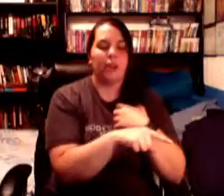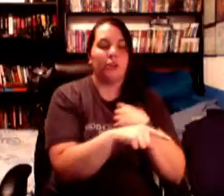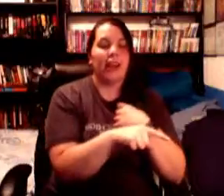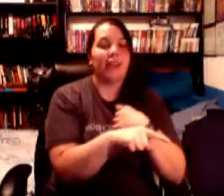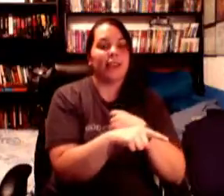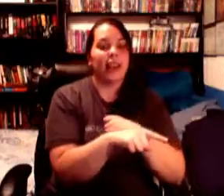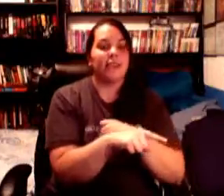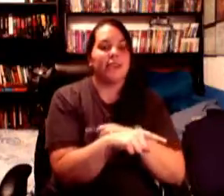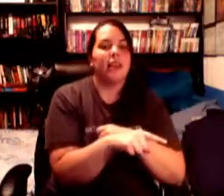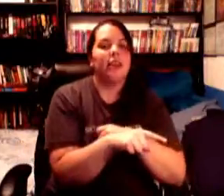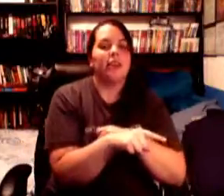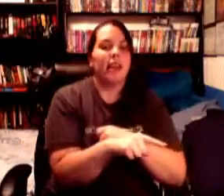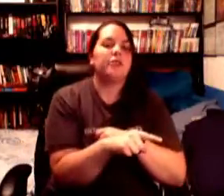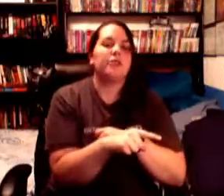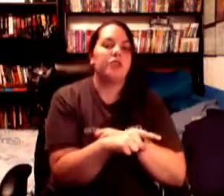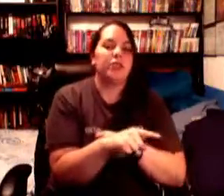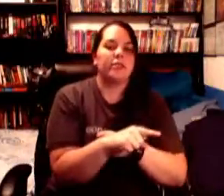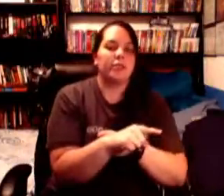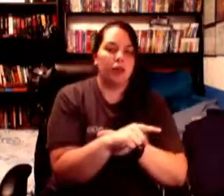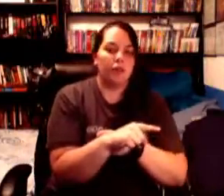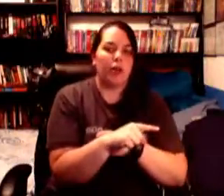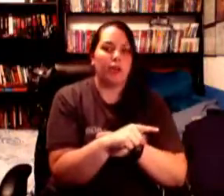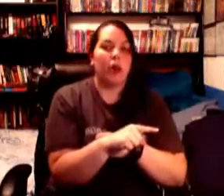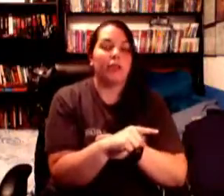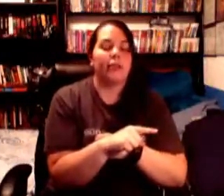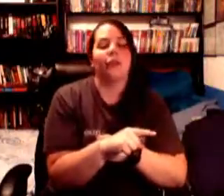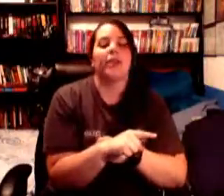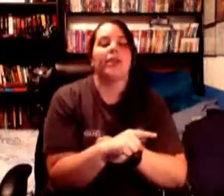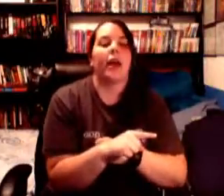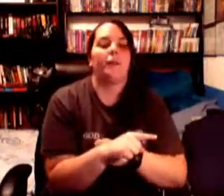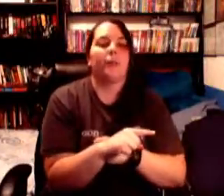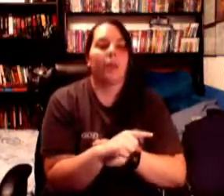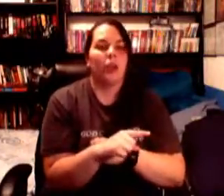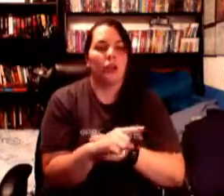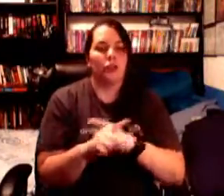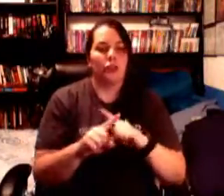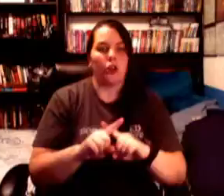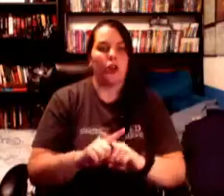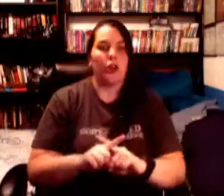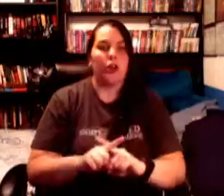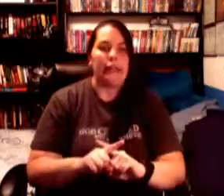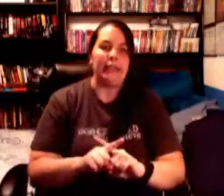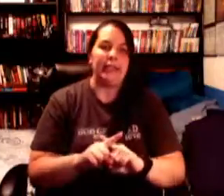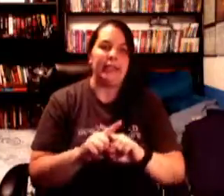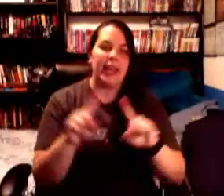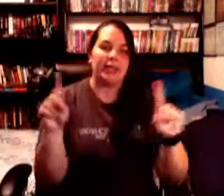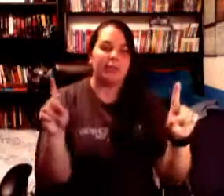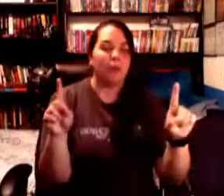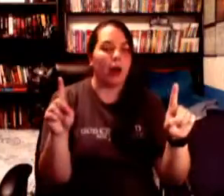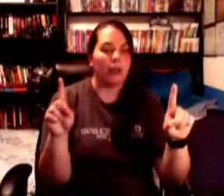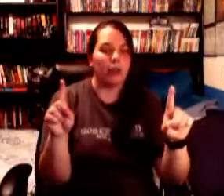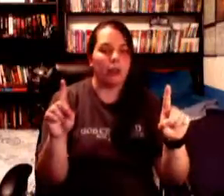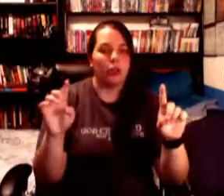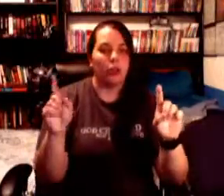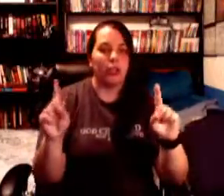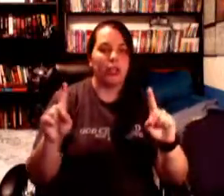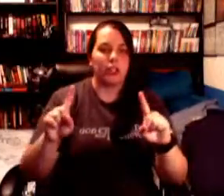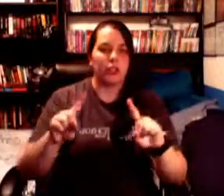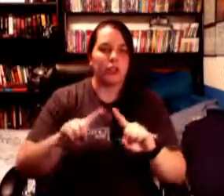The last line is, yet Jesus loved them while he suffered and died. So, yet is but. So your index fingers are